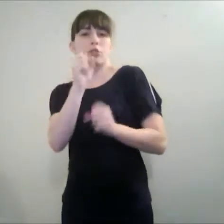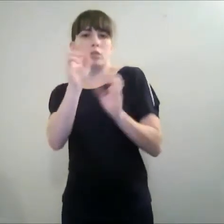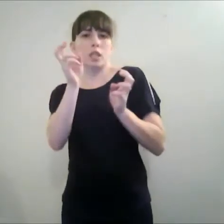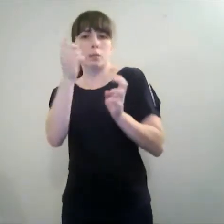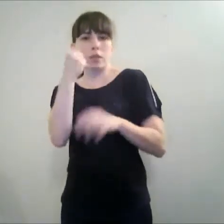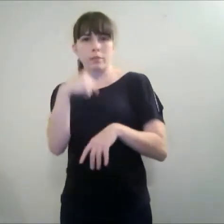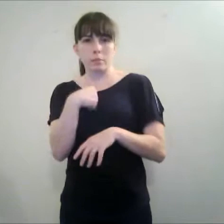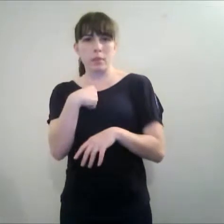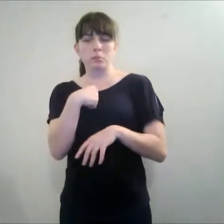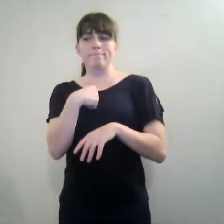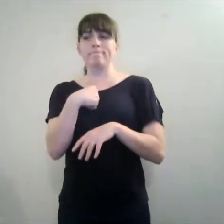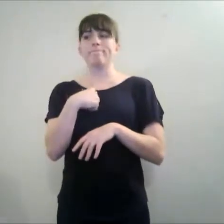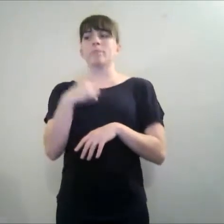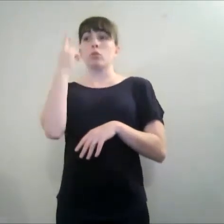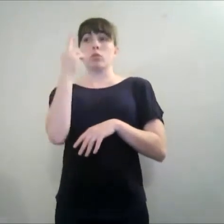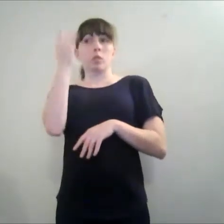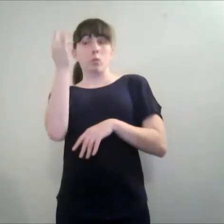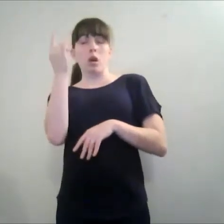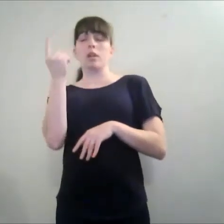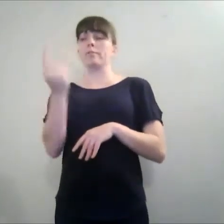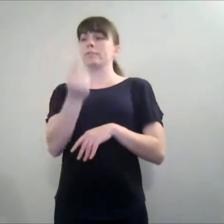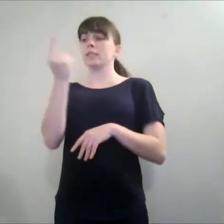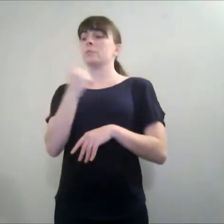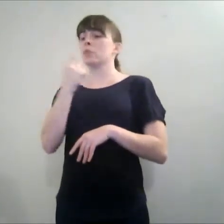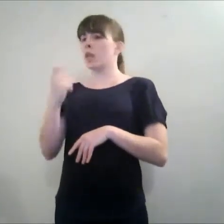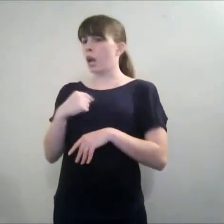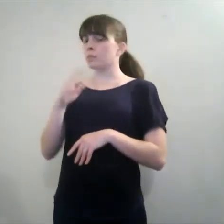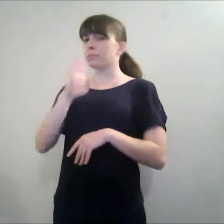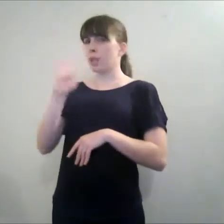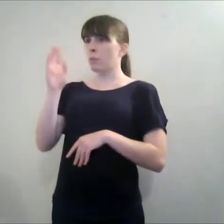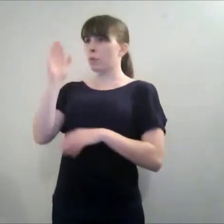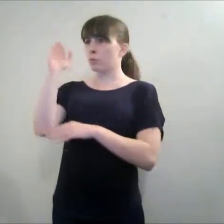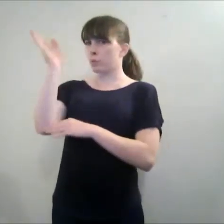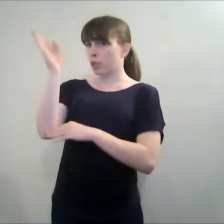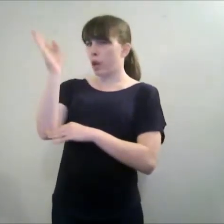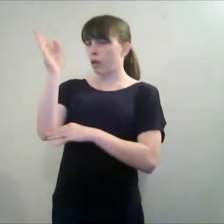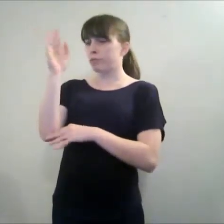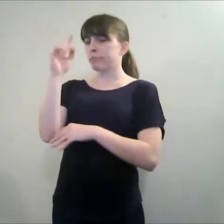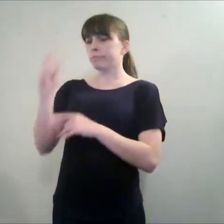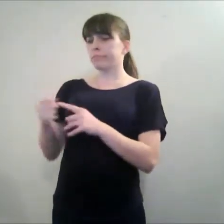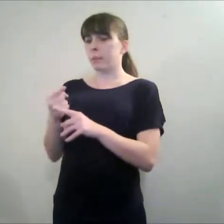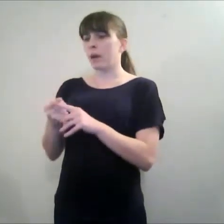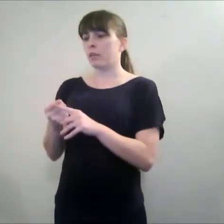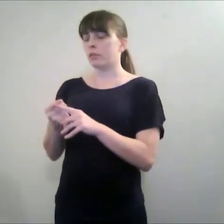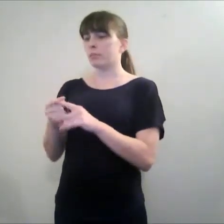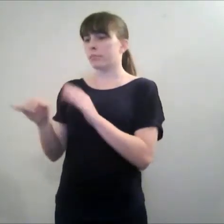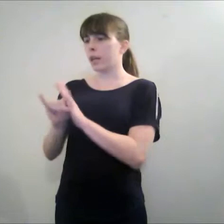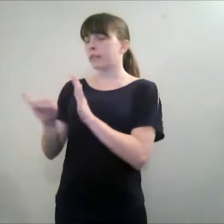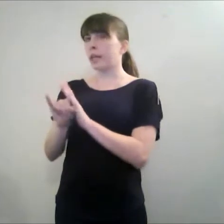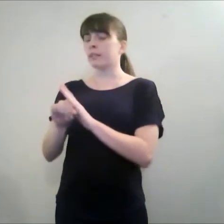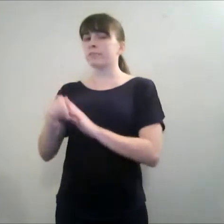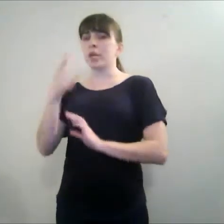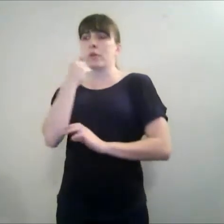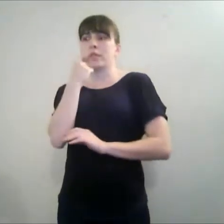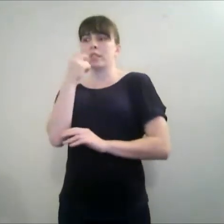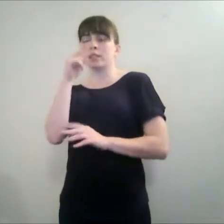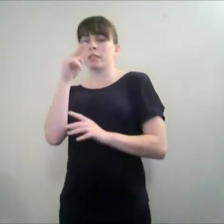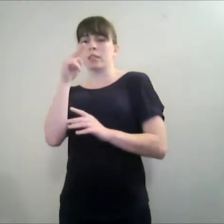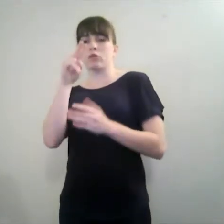And the reason was because when I was asked to do this, I just read in one of the papers, I can't remember, something from someone at